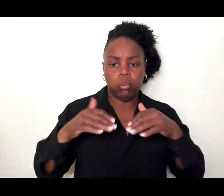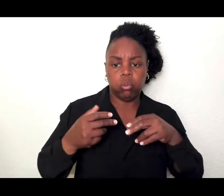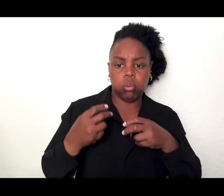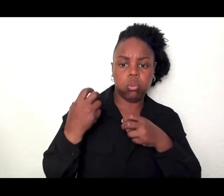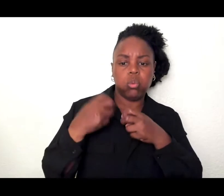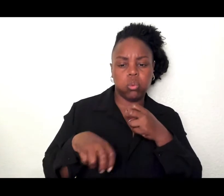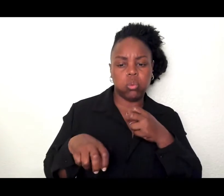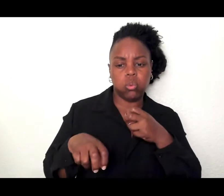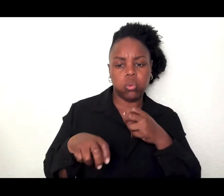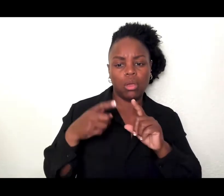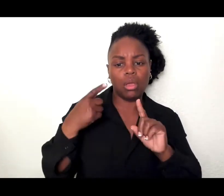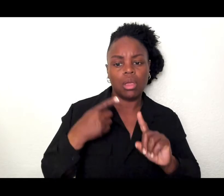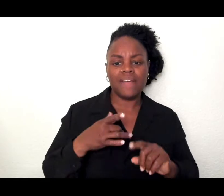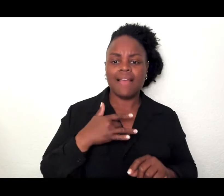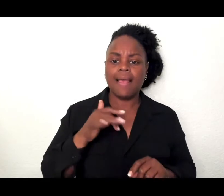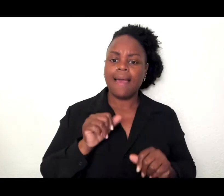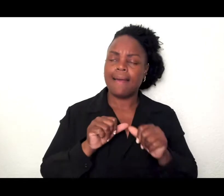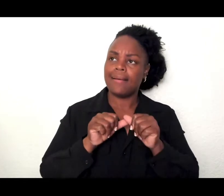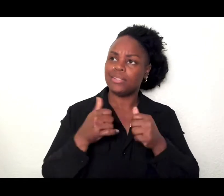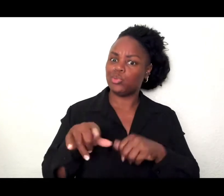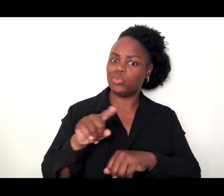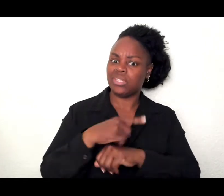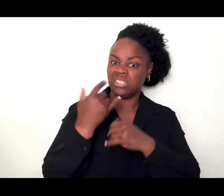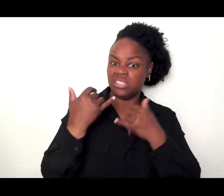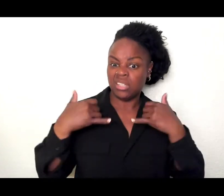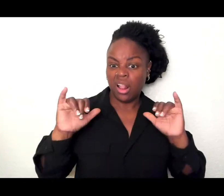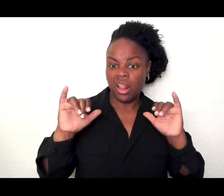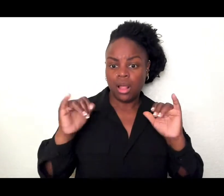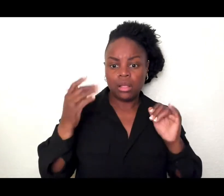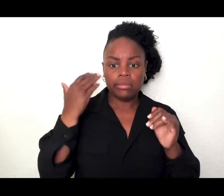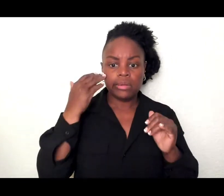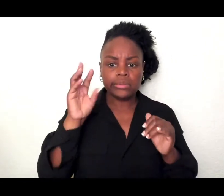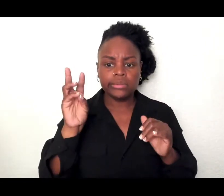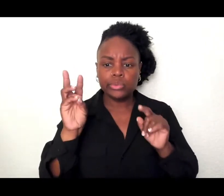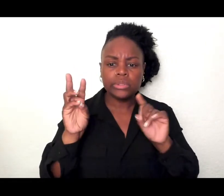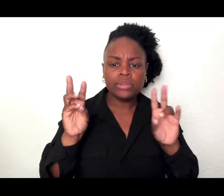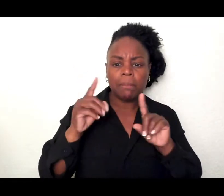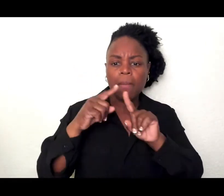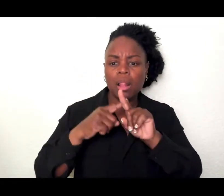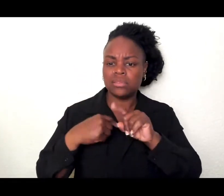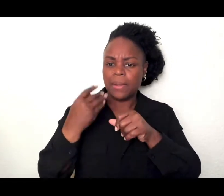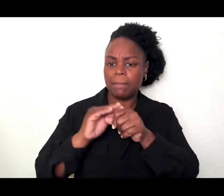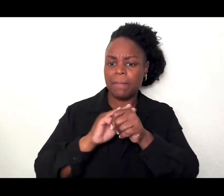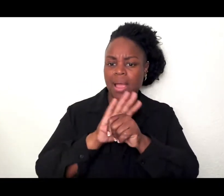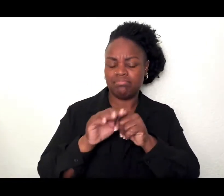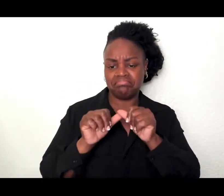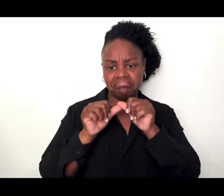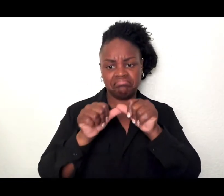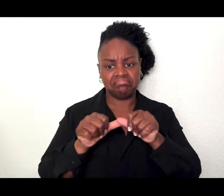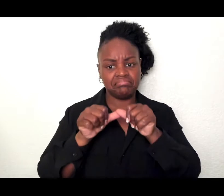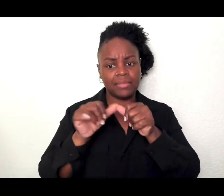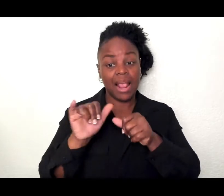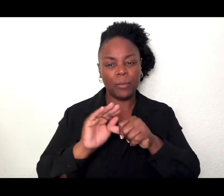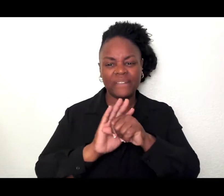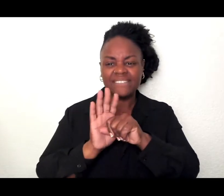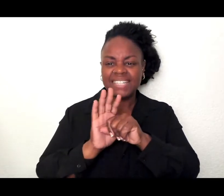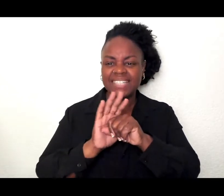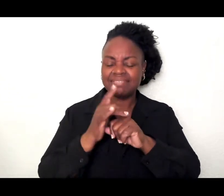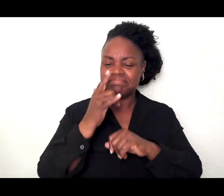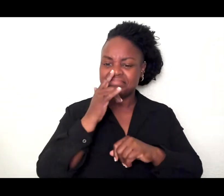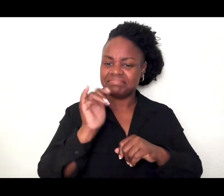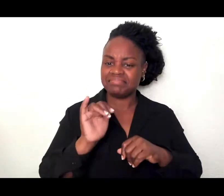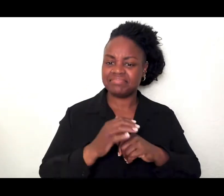of difficulty. I feel like even still to this day, 7 months into the pandemic, it still seems something like out of a movie.